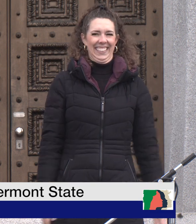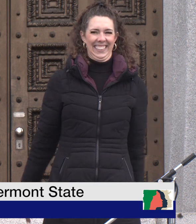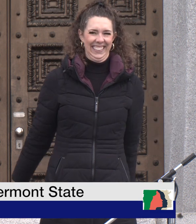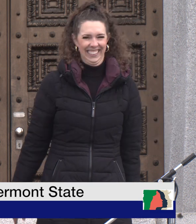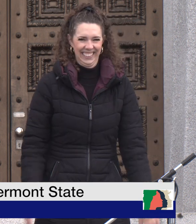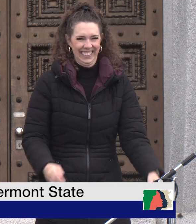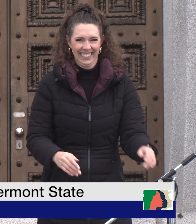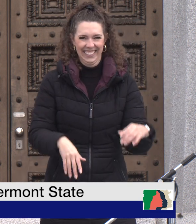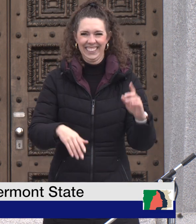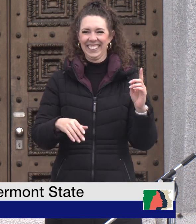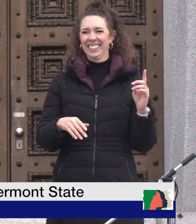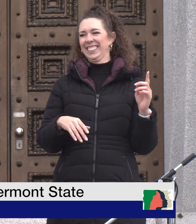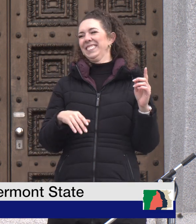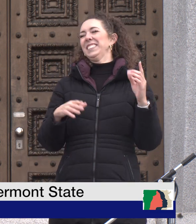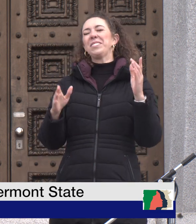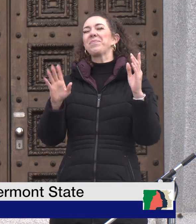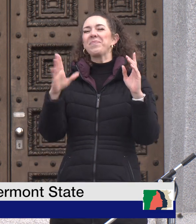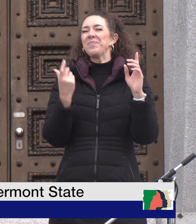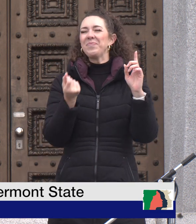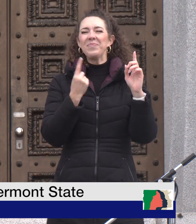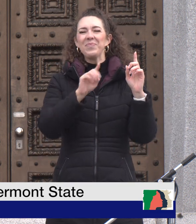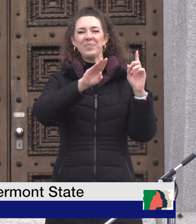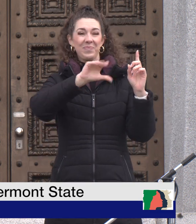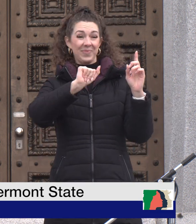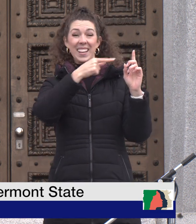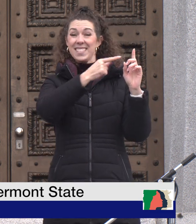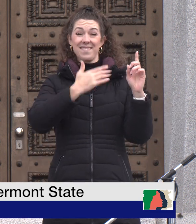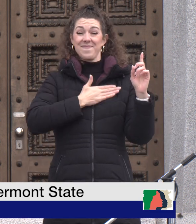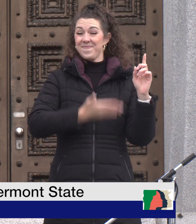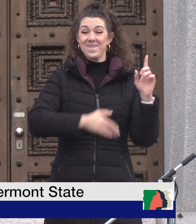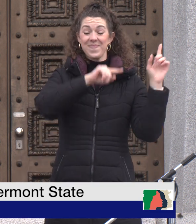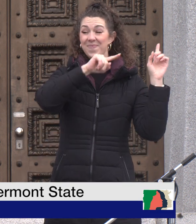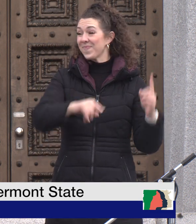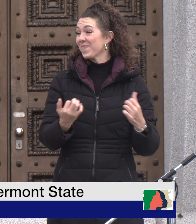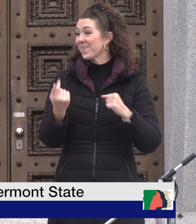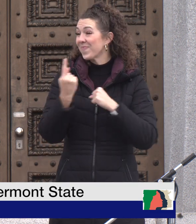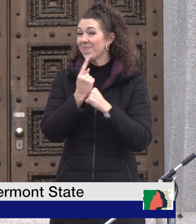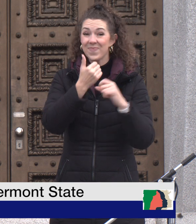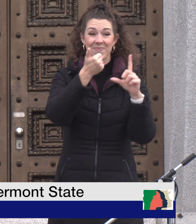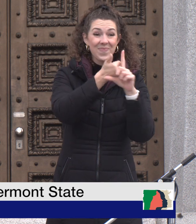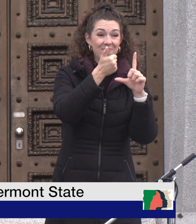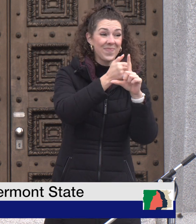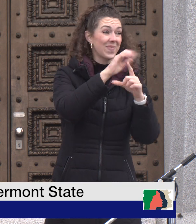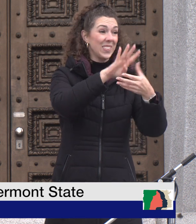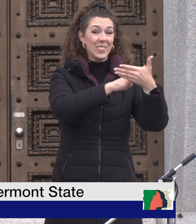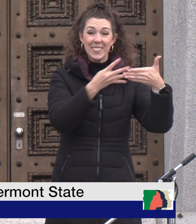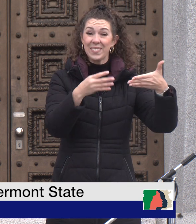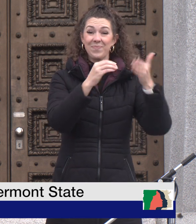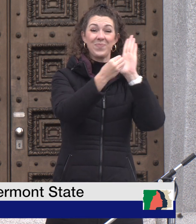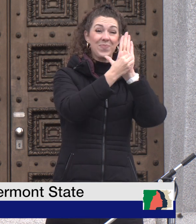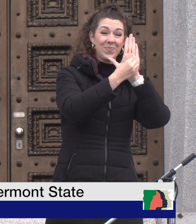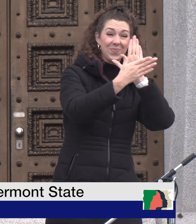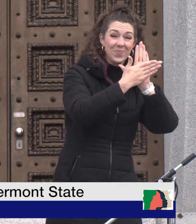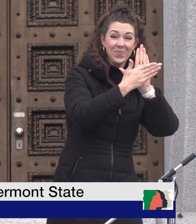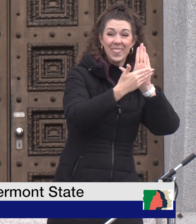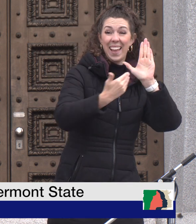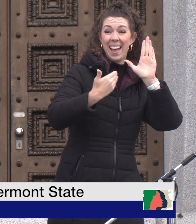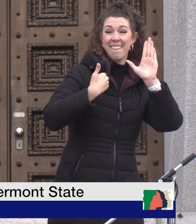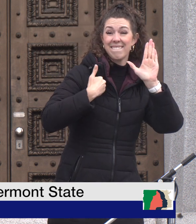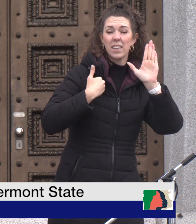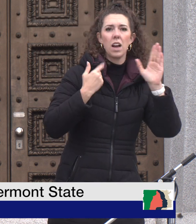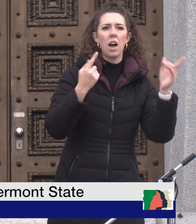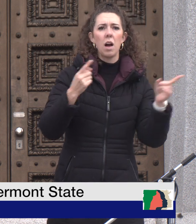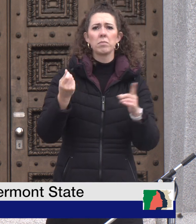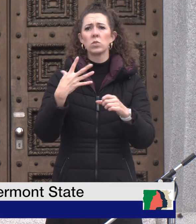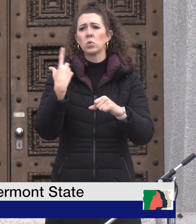intended. Becca would have been here to herself today. It's been on her schedule for weeks, except a few days